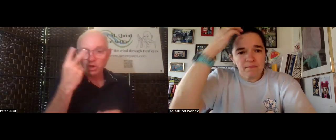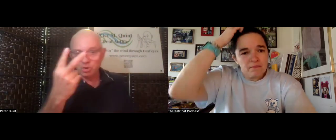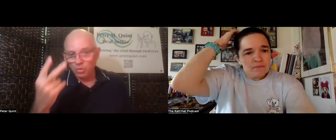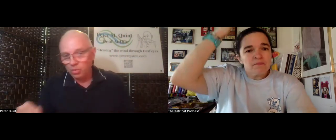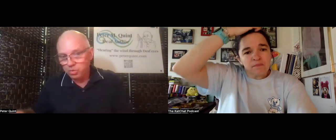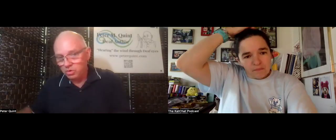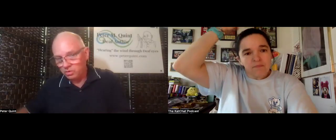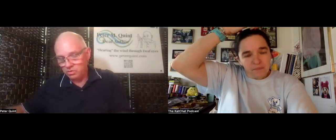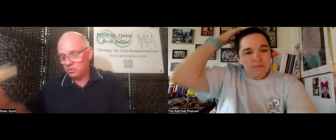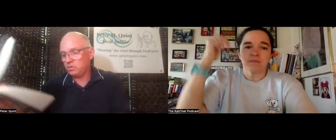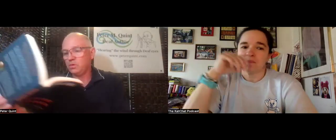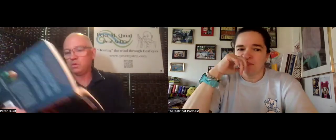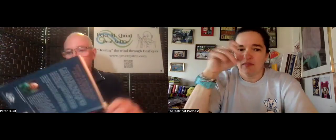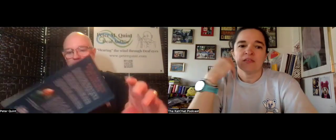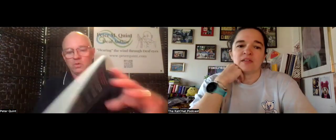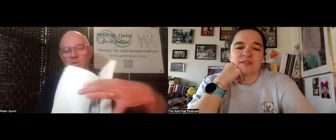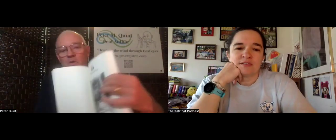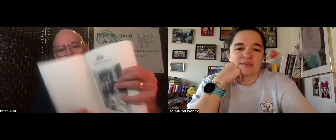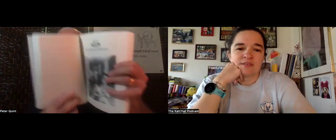in book two,